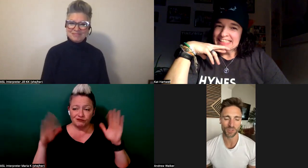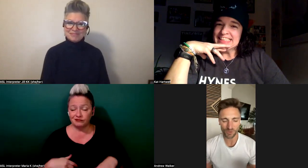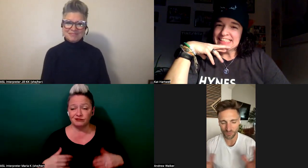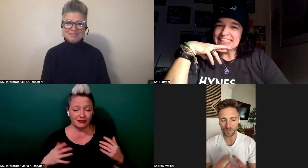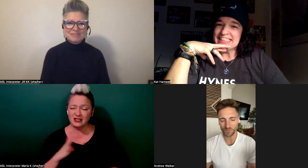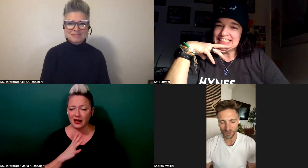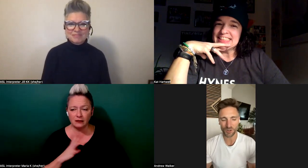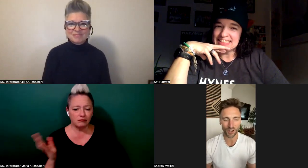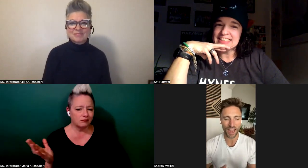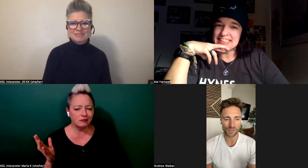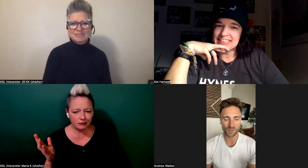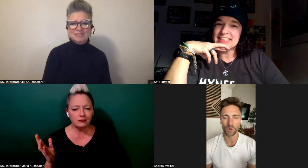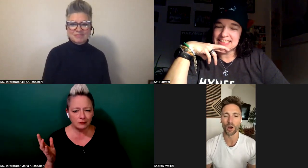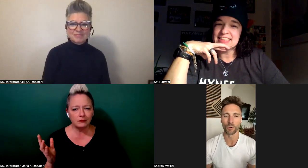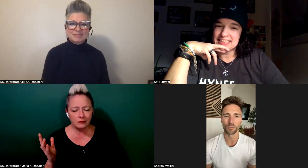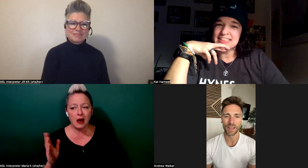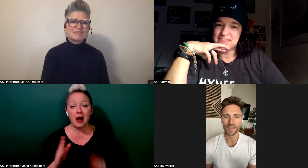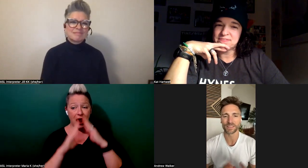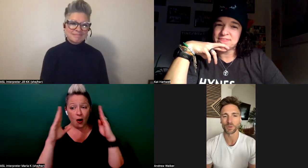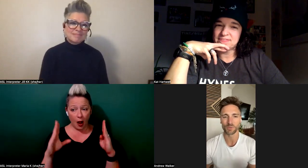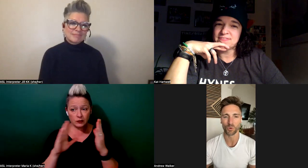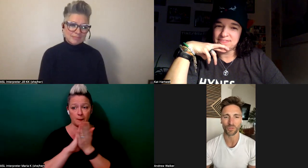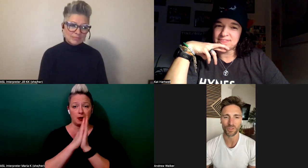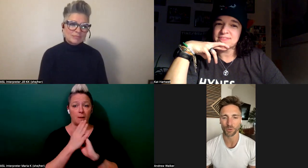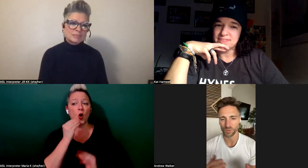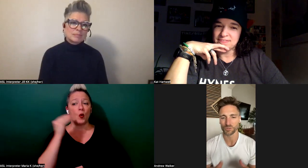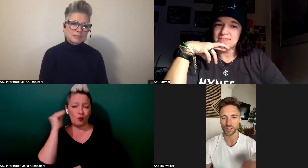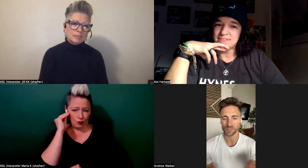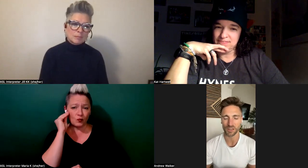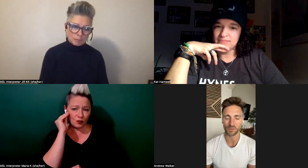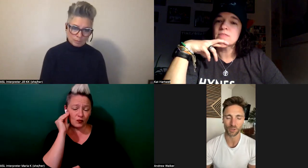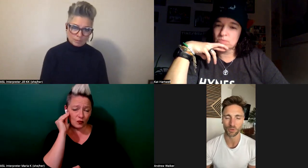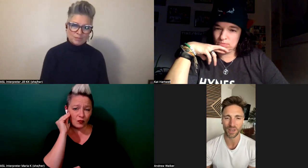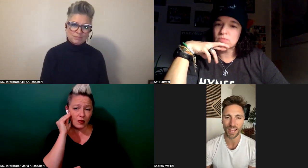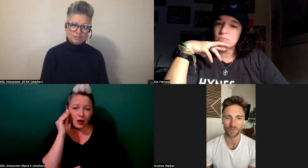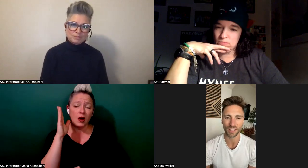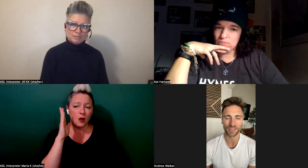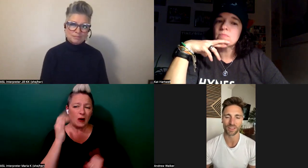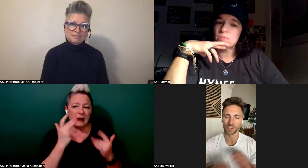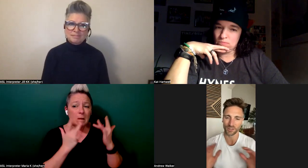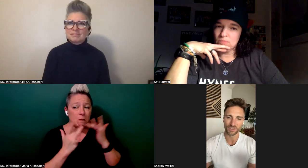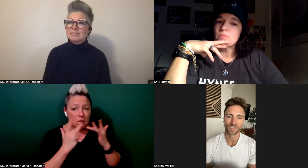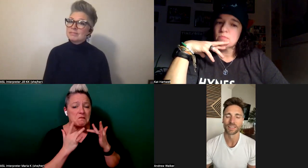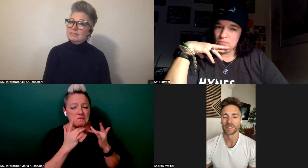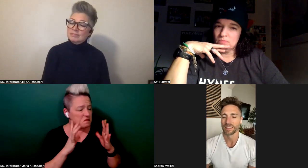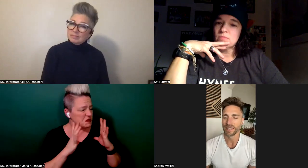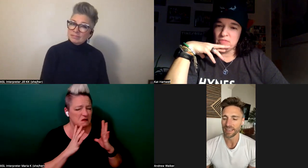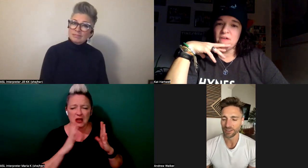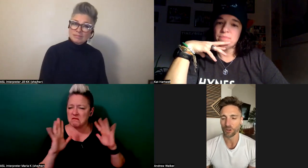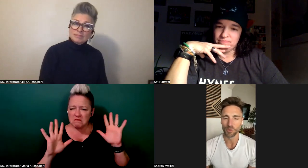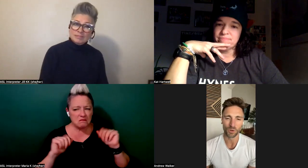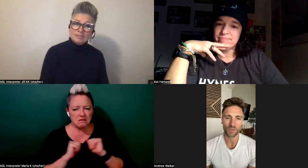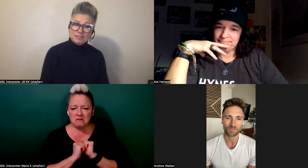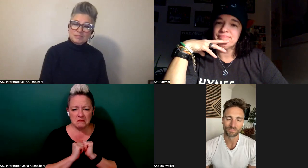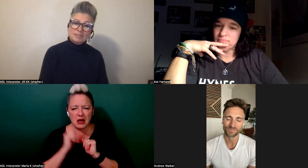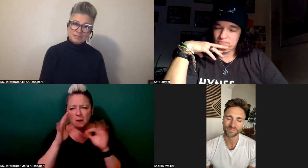fine. We're turning our house into a home, and that's the most important thing. We'll stretch ourselves a little bit right now for the end of the year, and